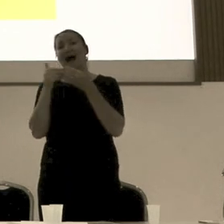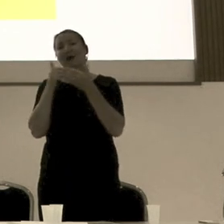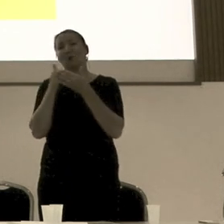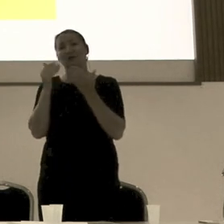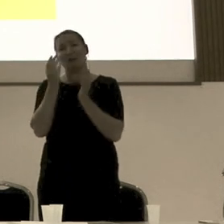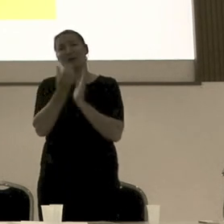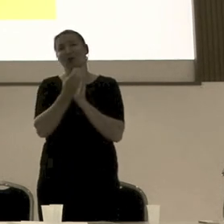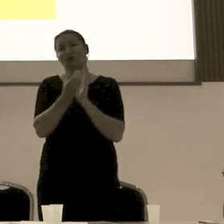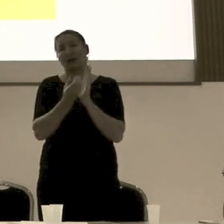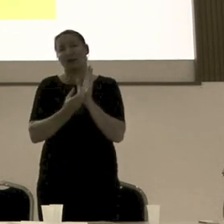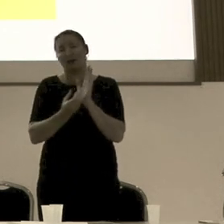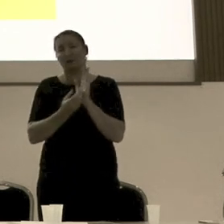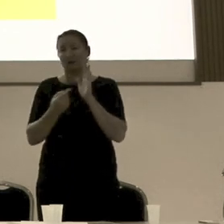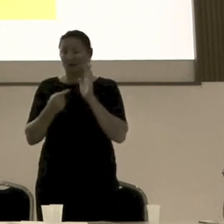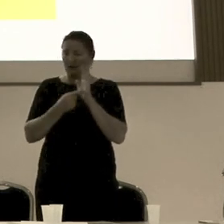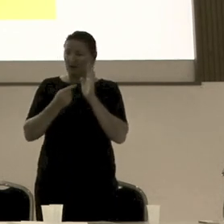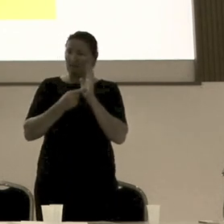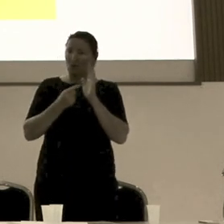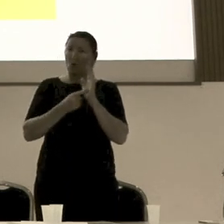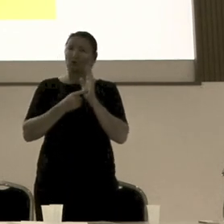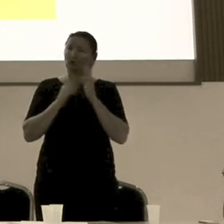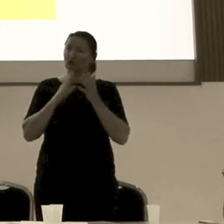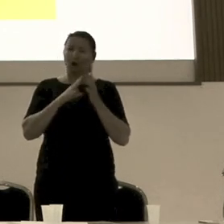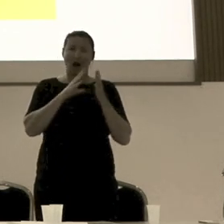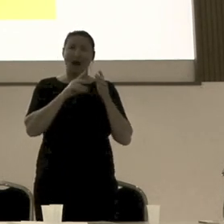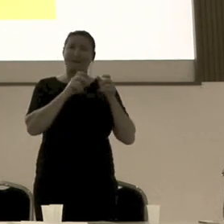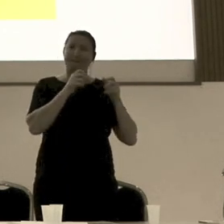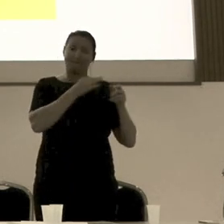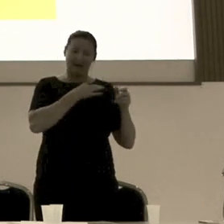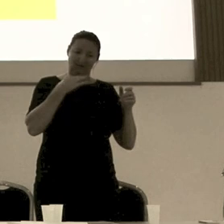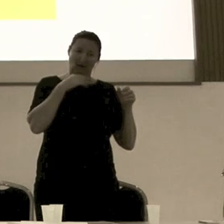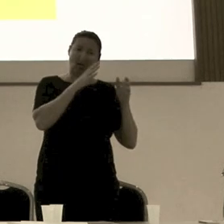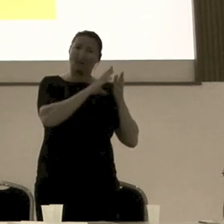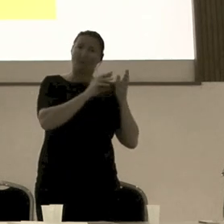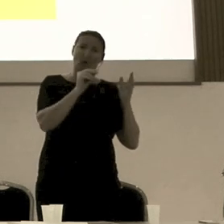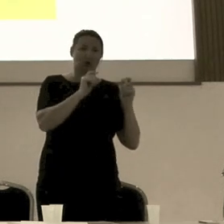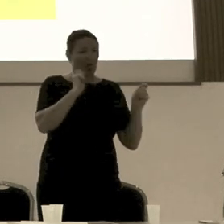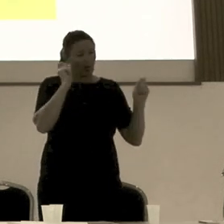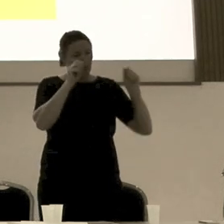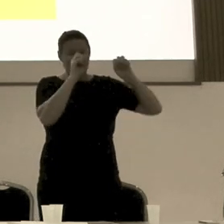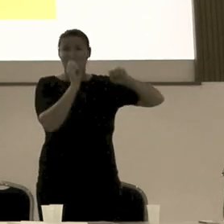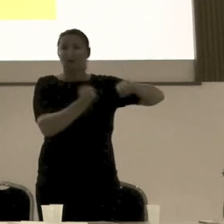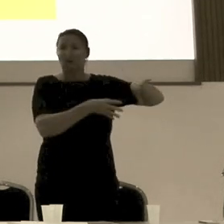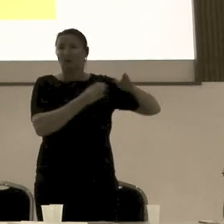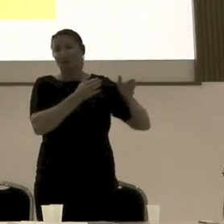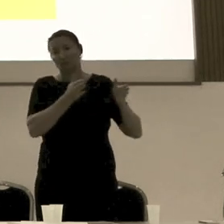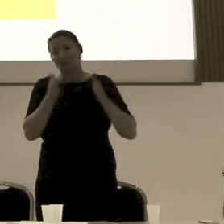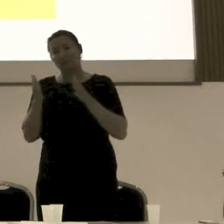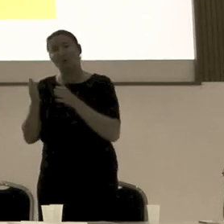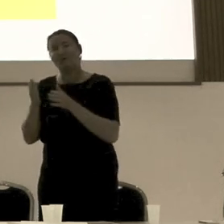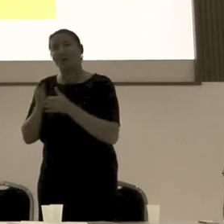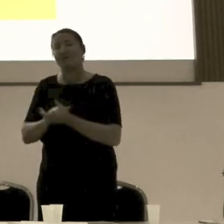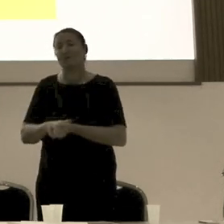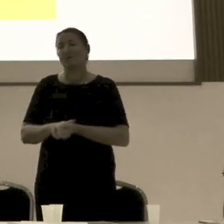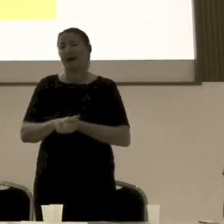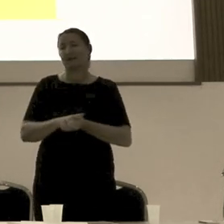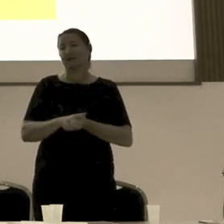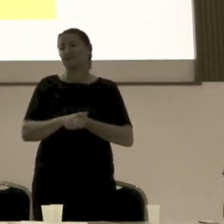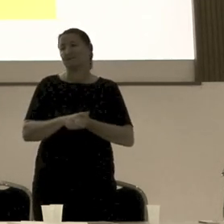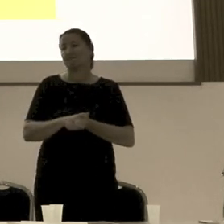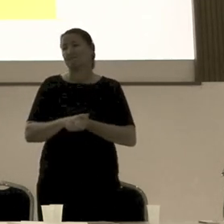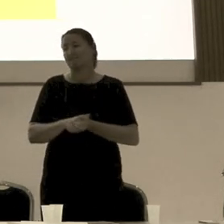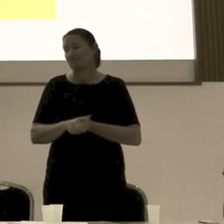is quite important as we're trying to move away from the medical model. We have voluntary assisted technology project led by